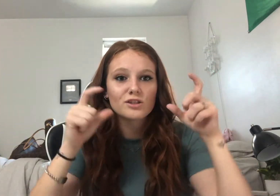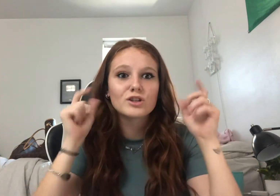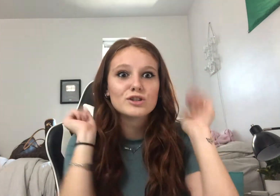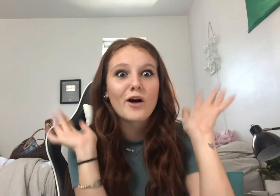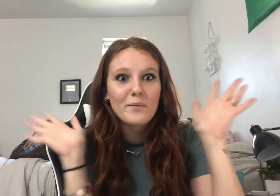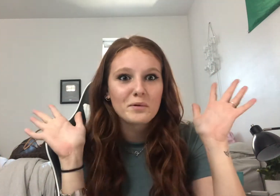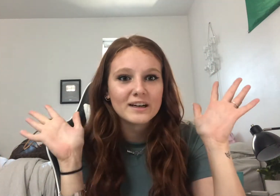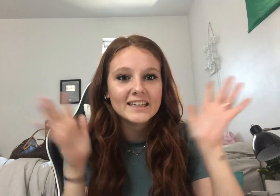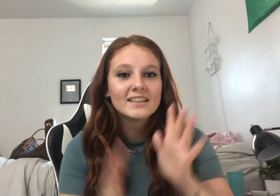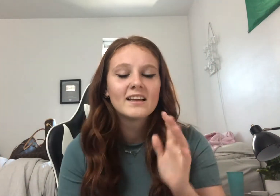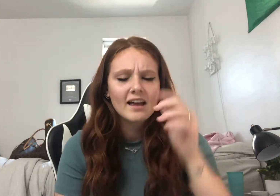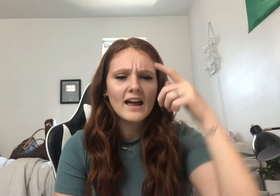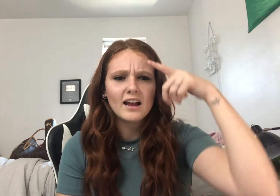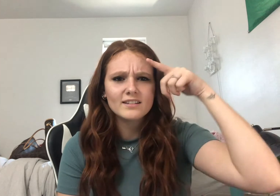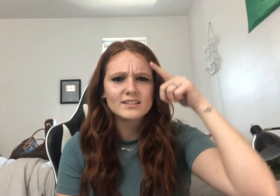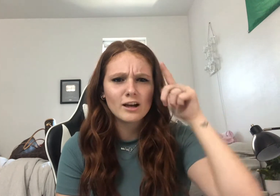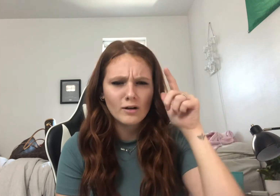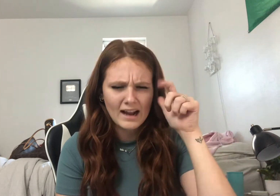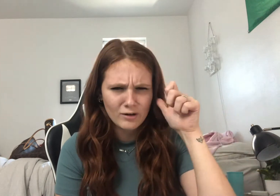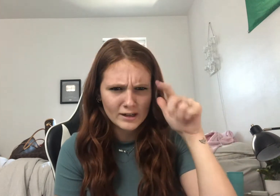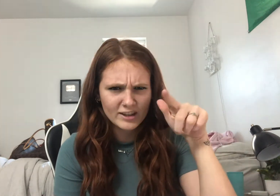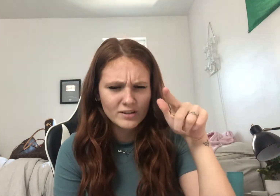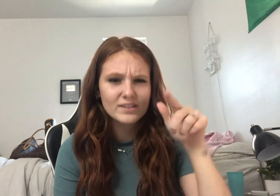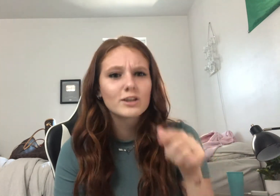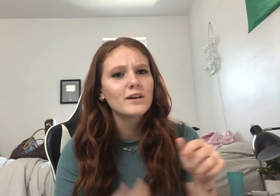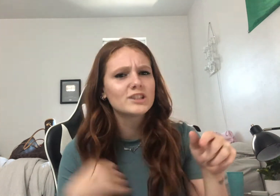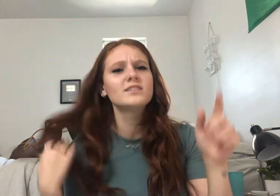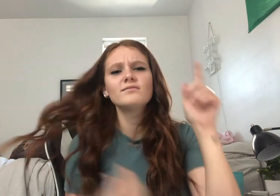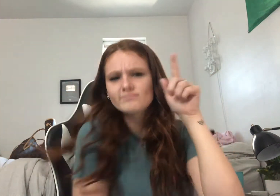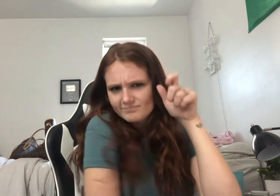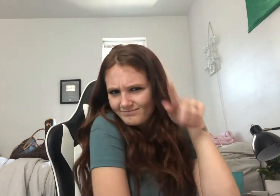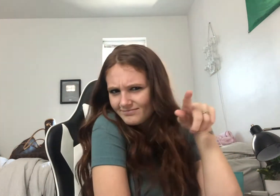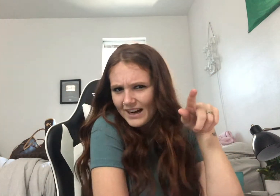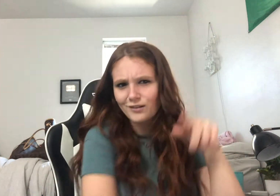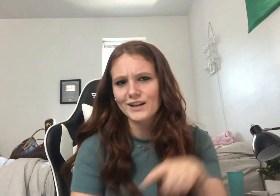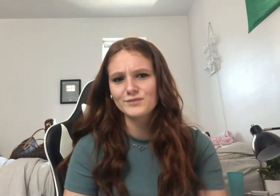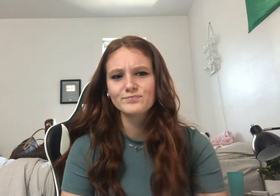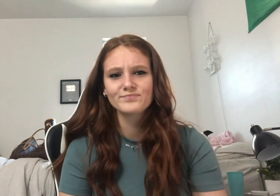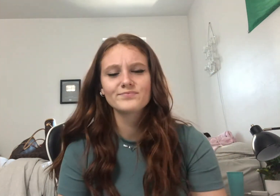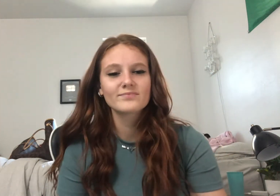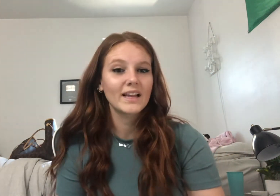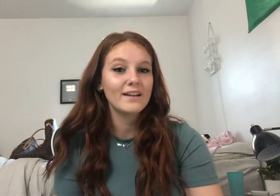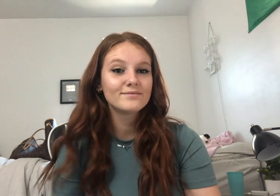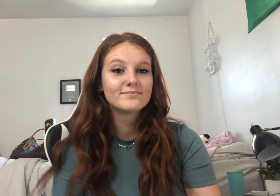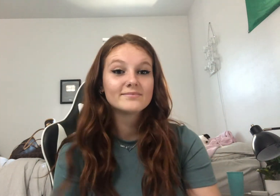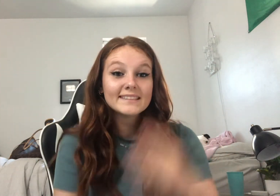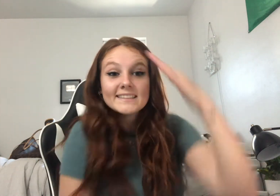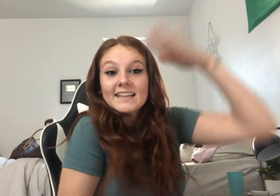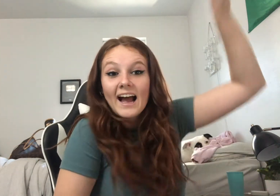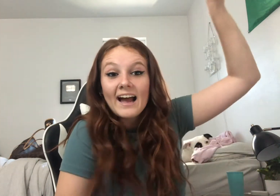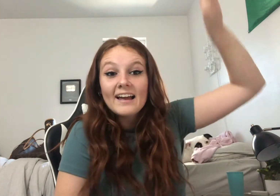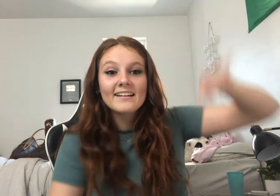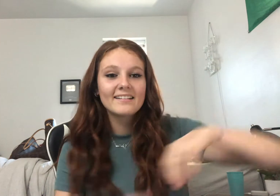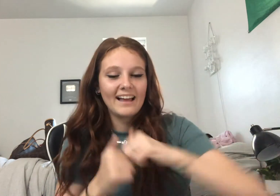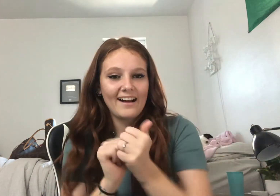so important. And so, how are you? If it's a question, how are you? Okay? Hi, how are